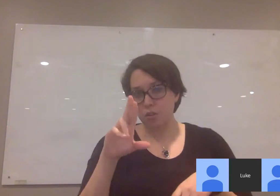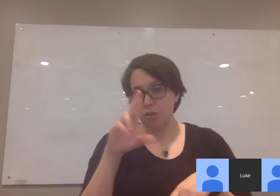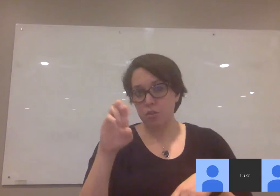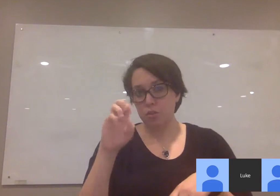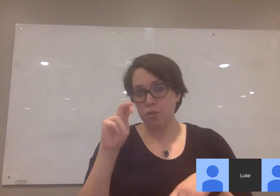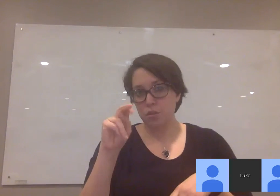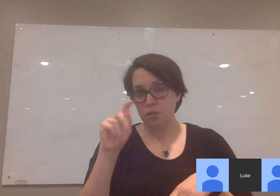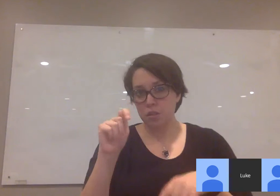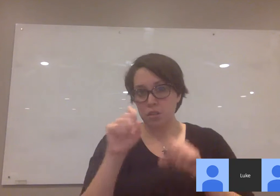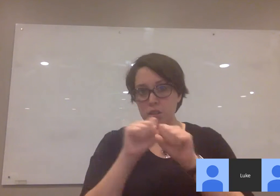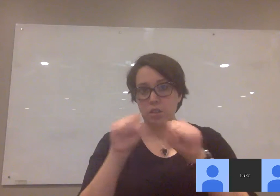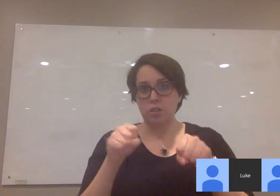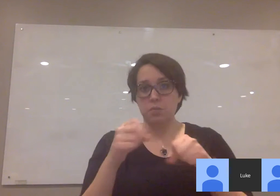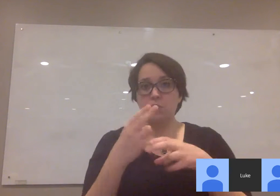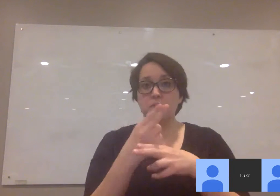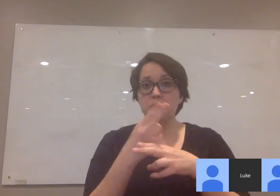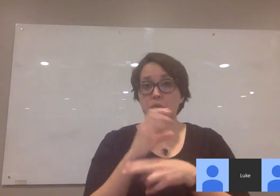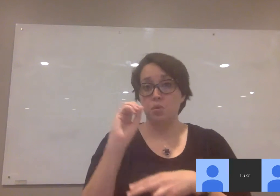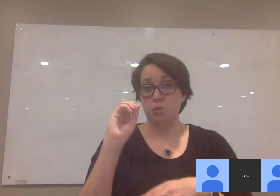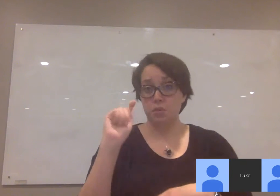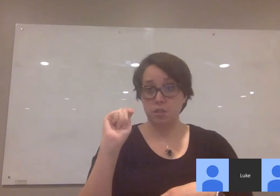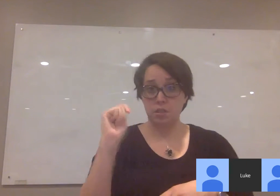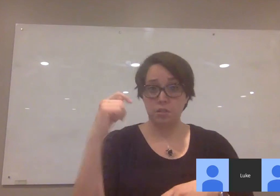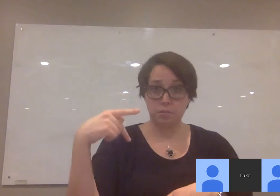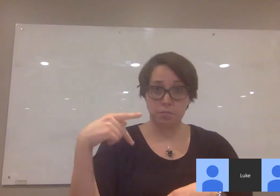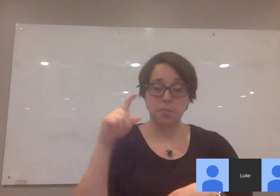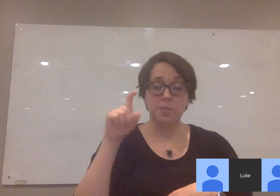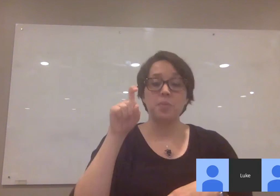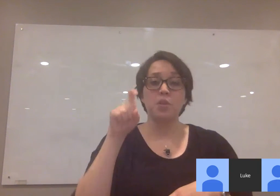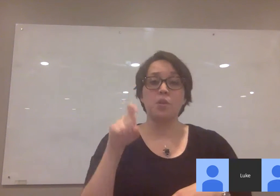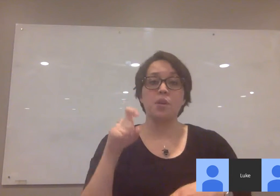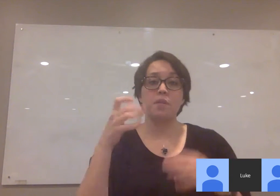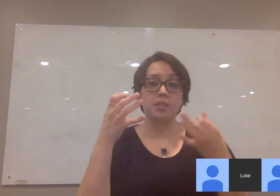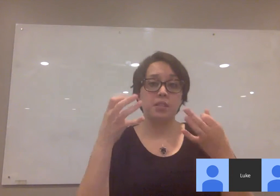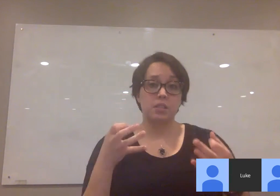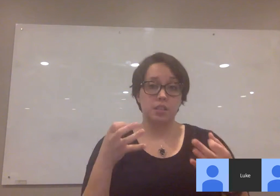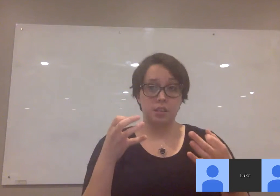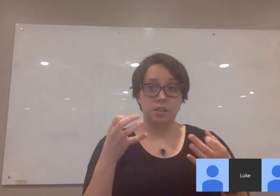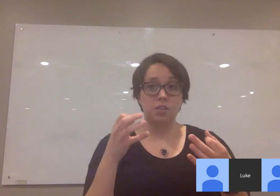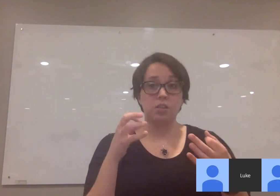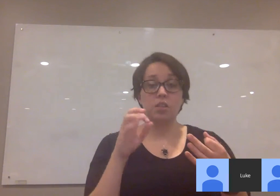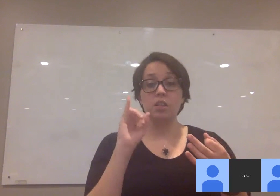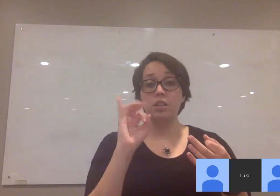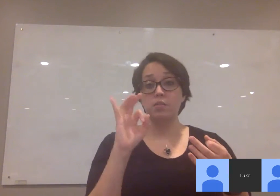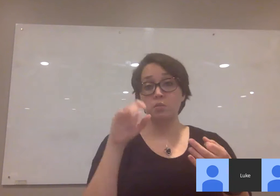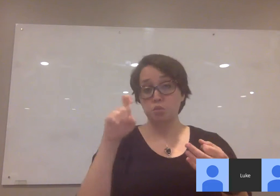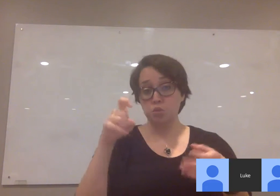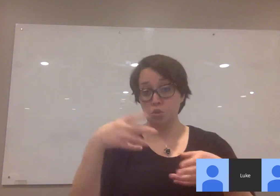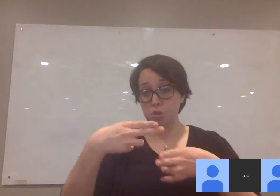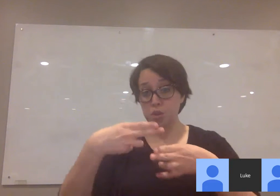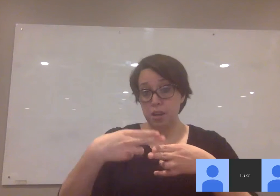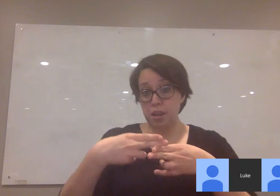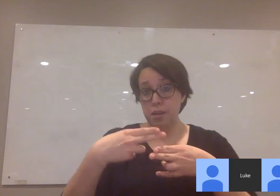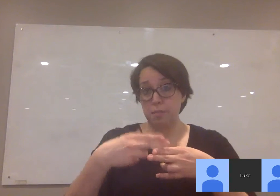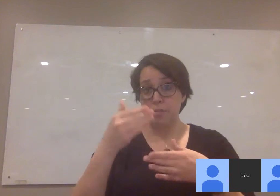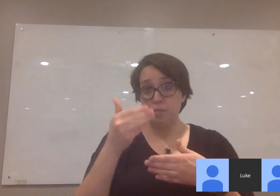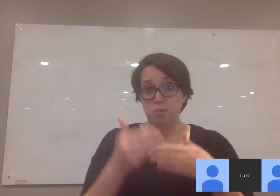using OTP, we have to decide whether to name the processes so that we can address